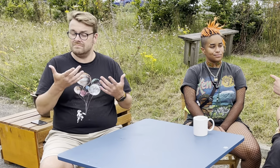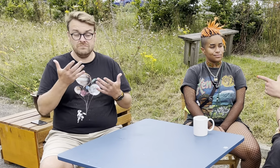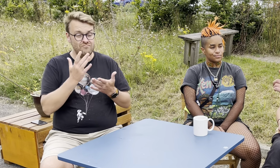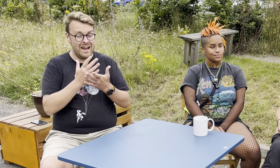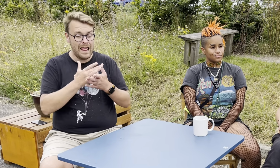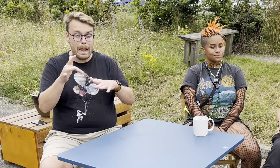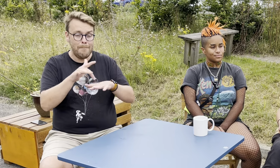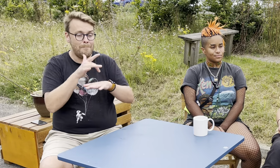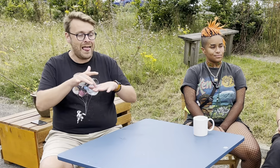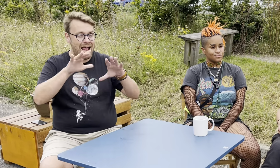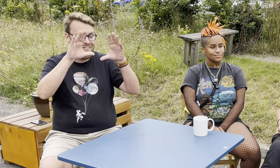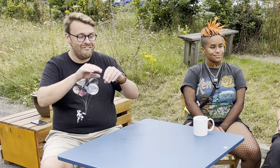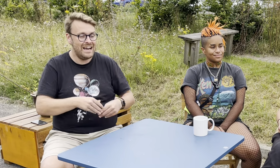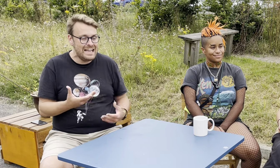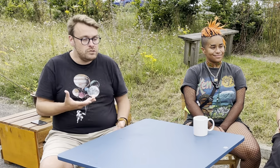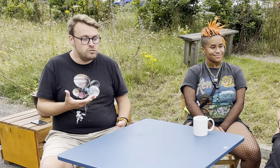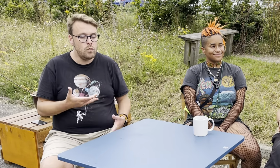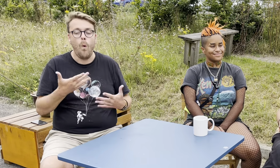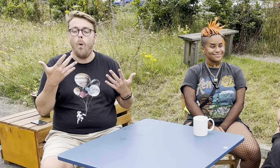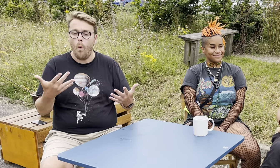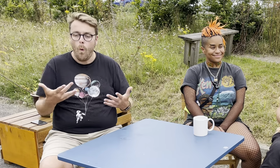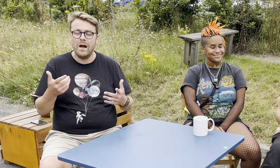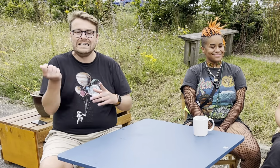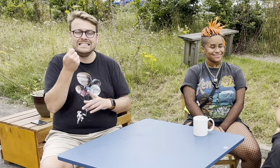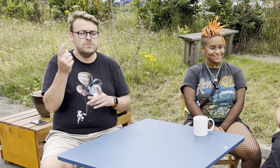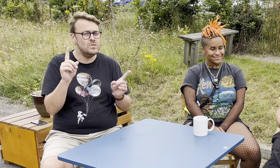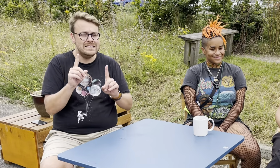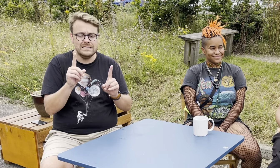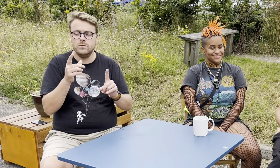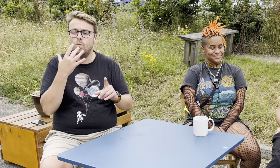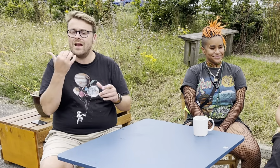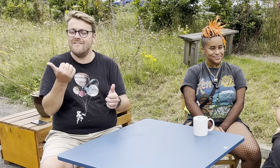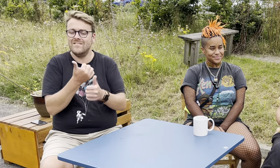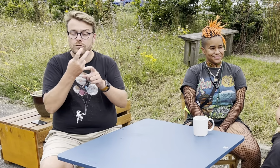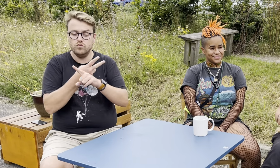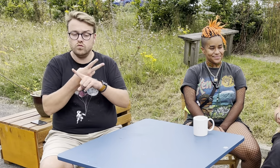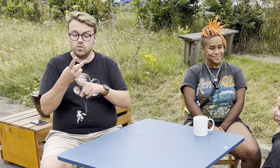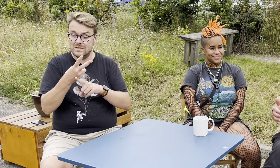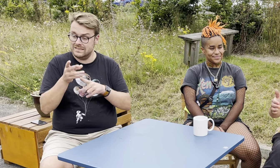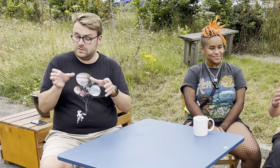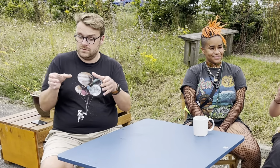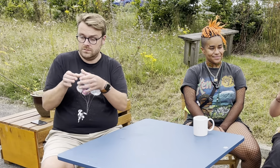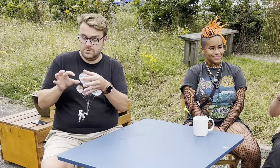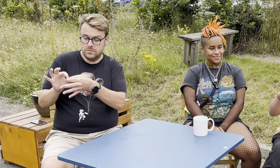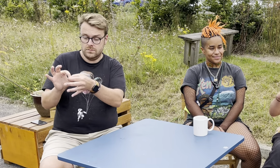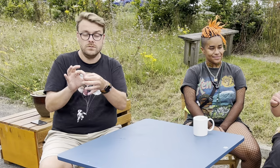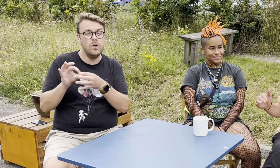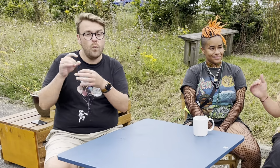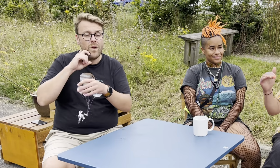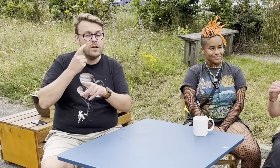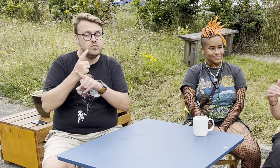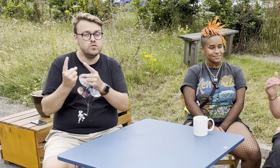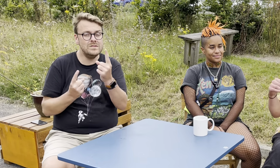to speak to each other again after 2 weeks? And you know, a lot of people have fed into